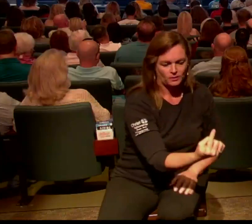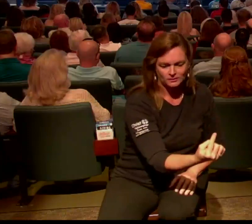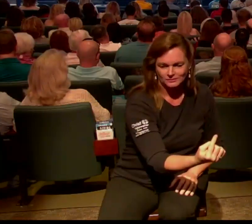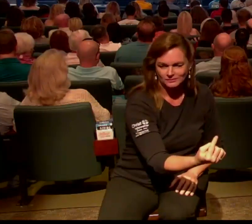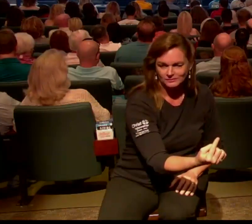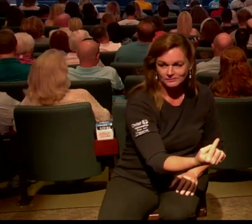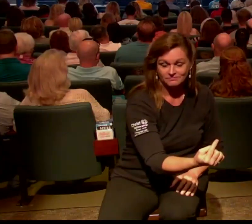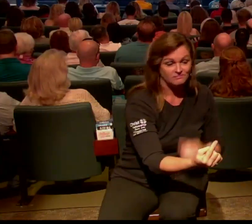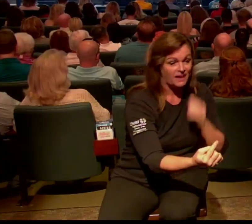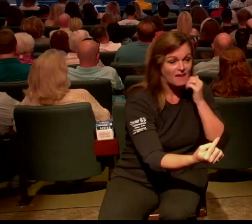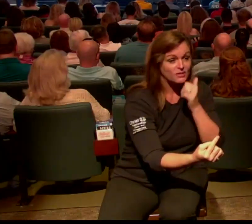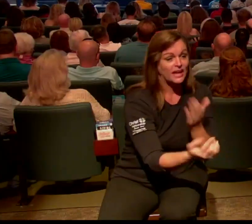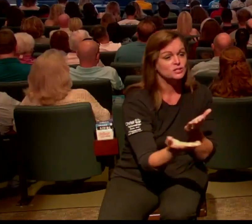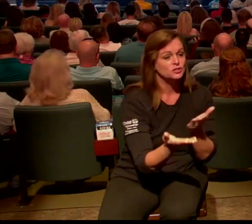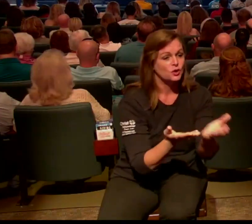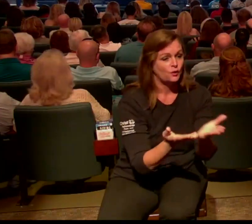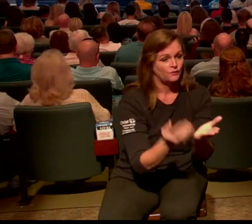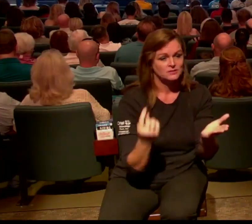Every day.